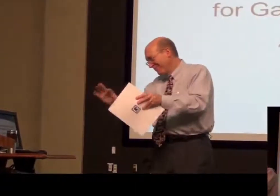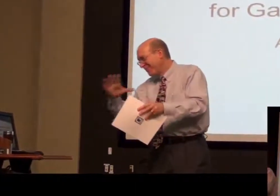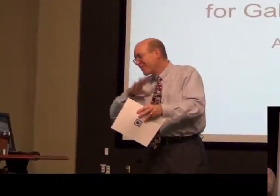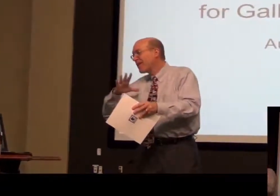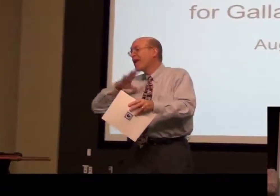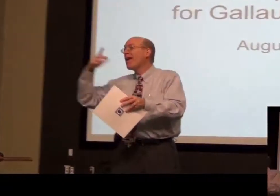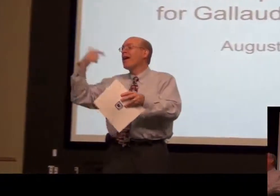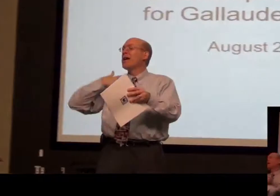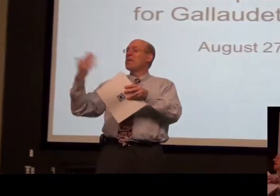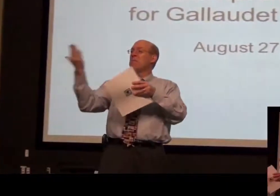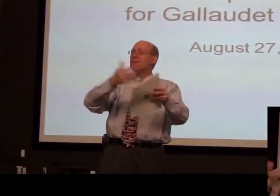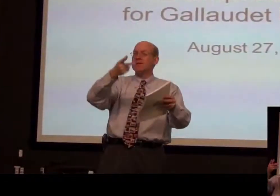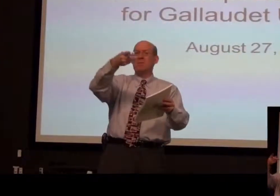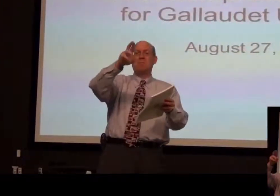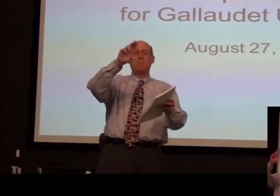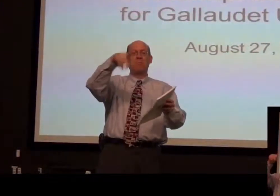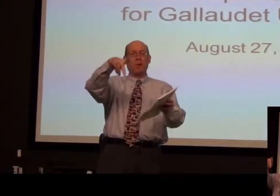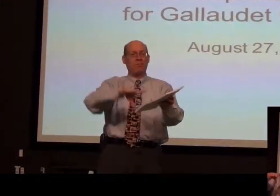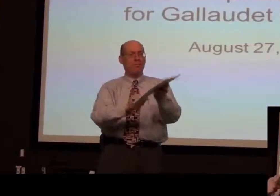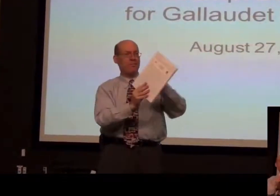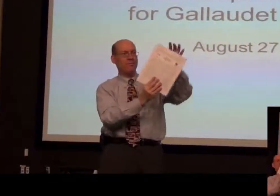Okay, let's go ahead and move on.